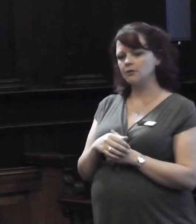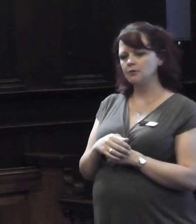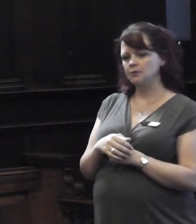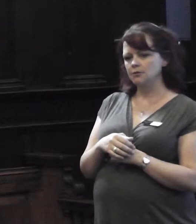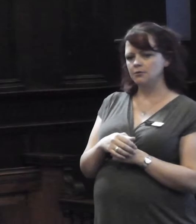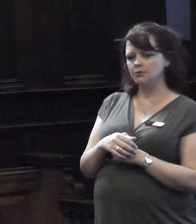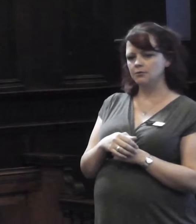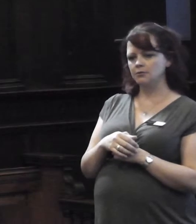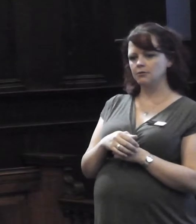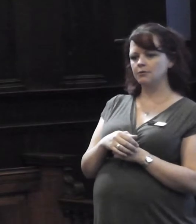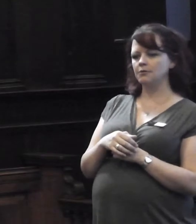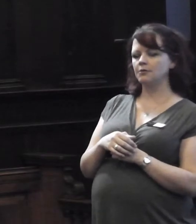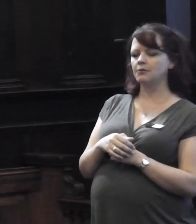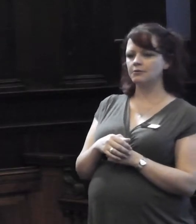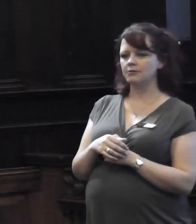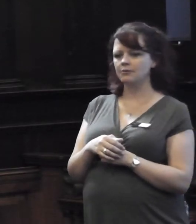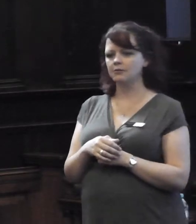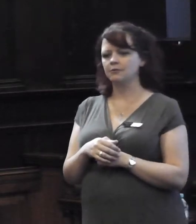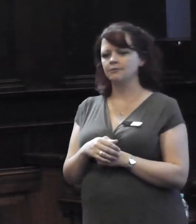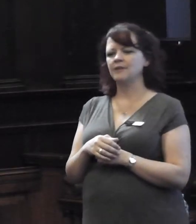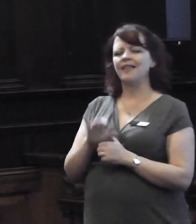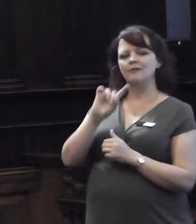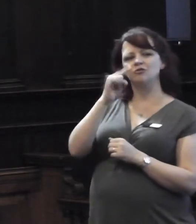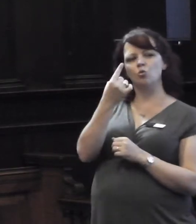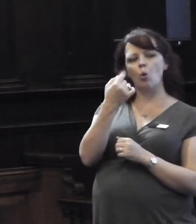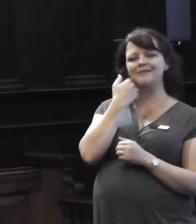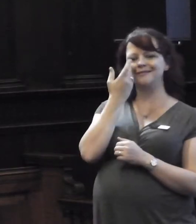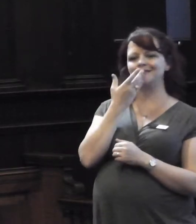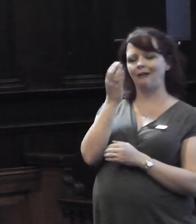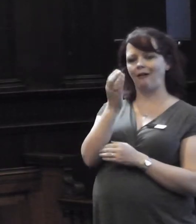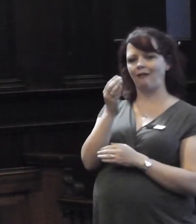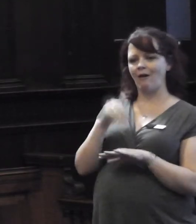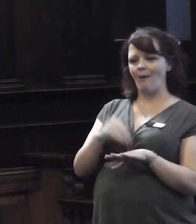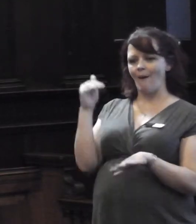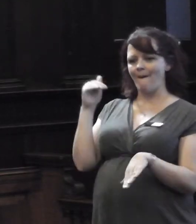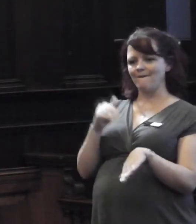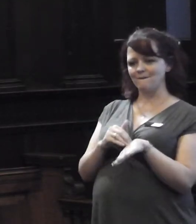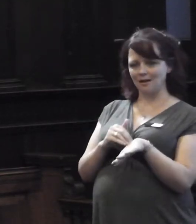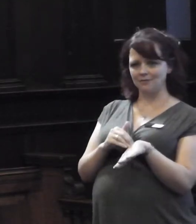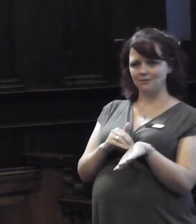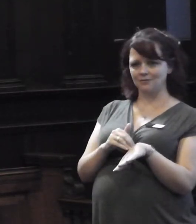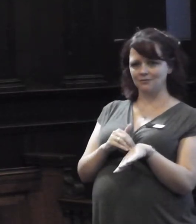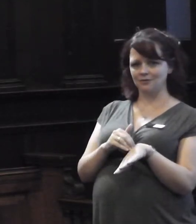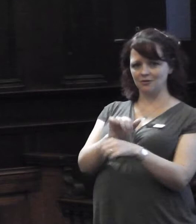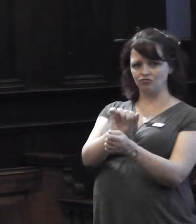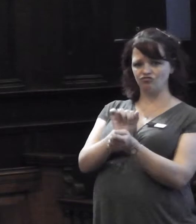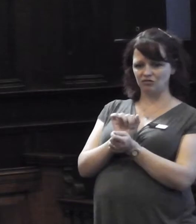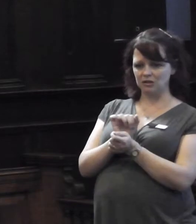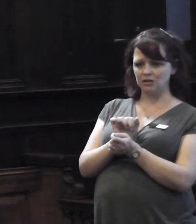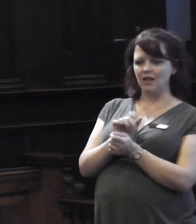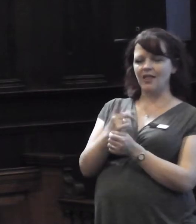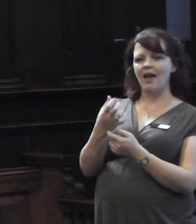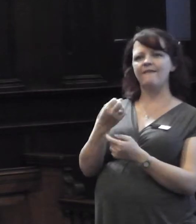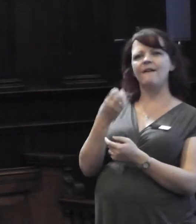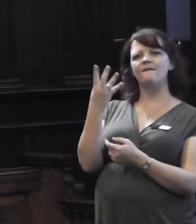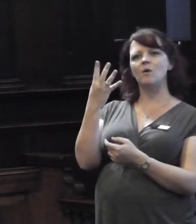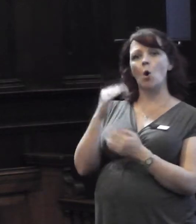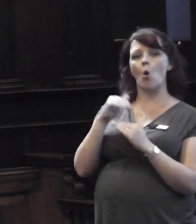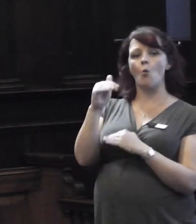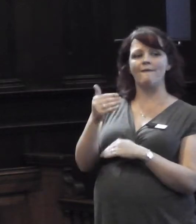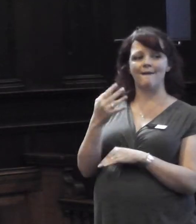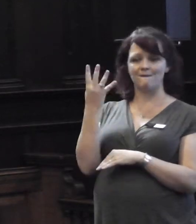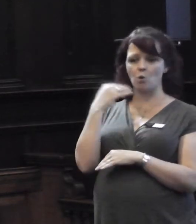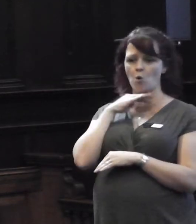of 440 prisoners, as many as 300 or more will have an